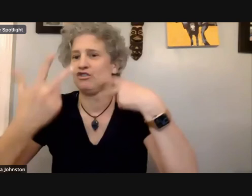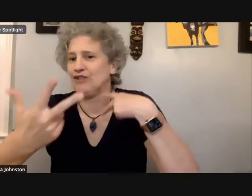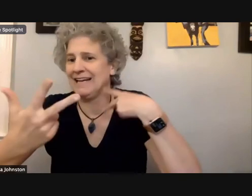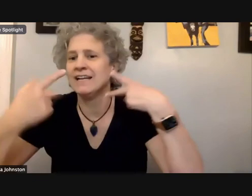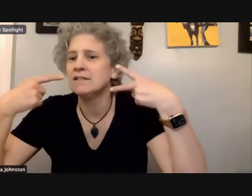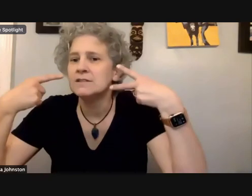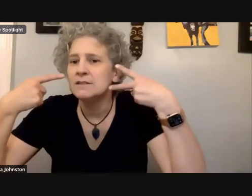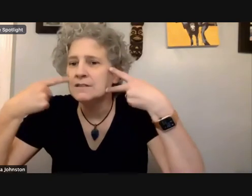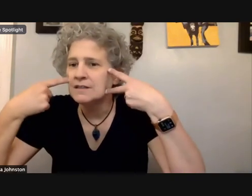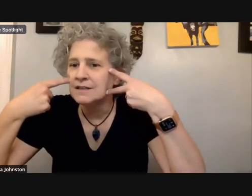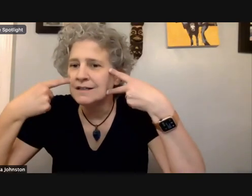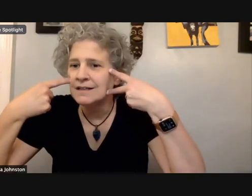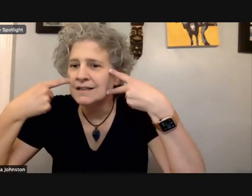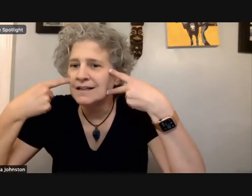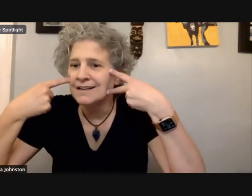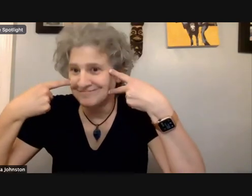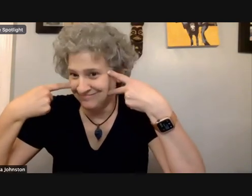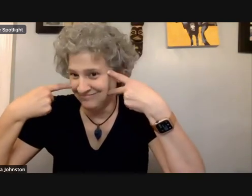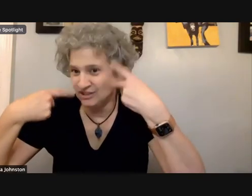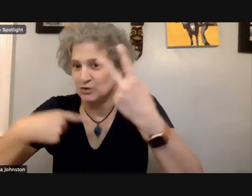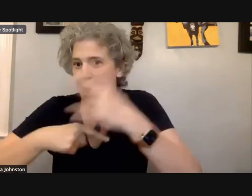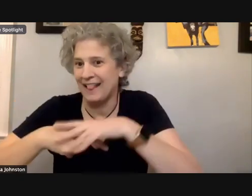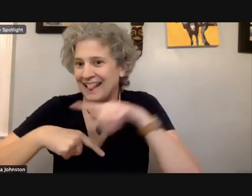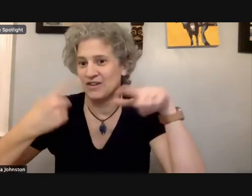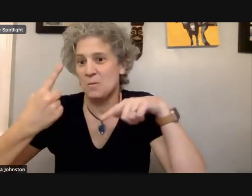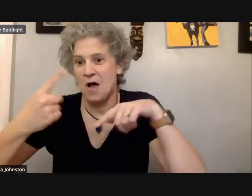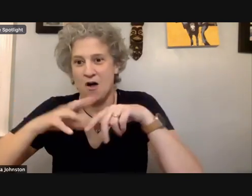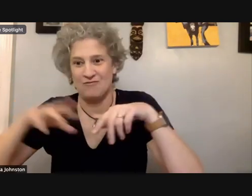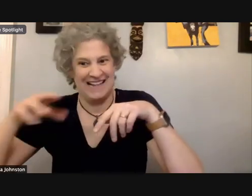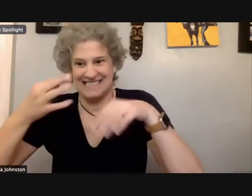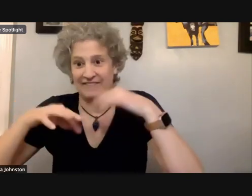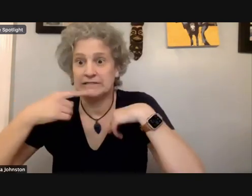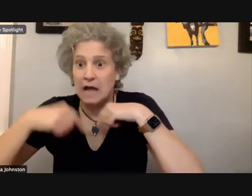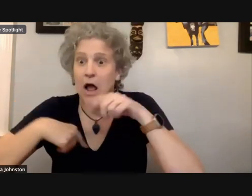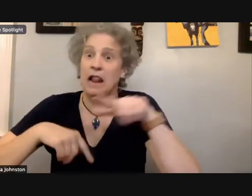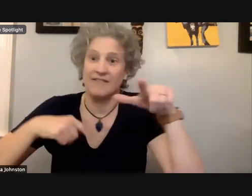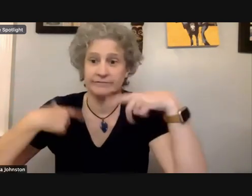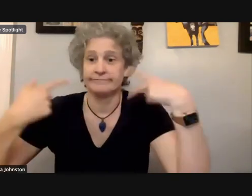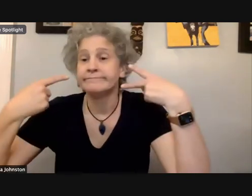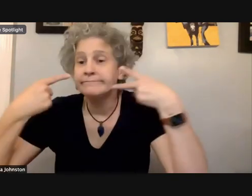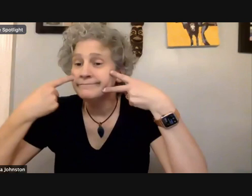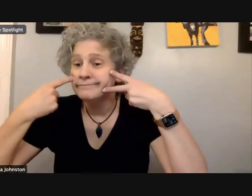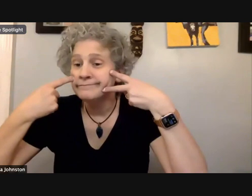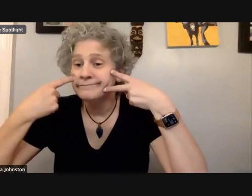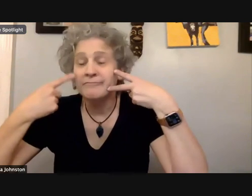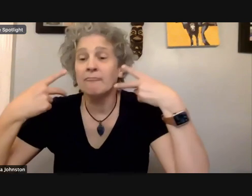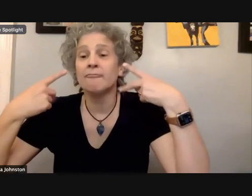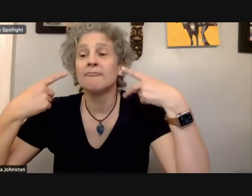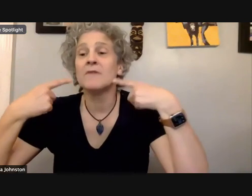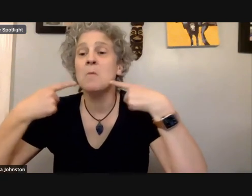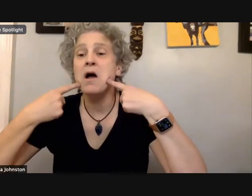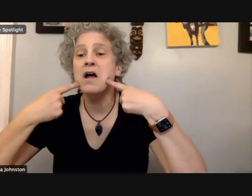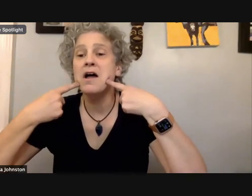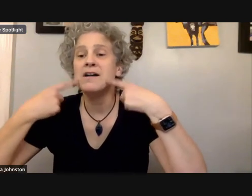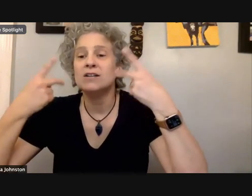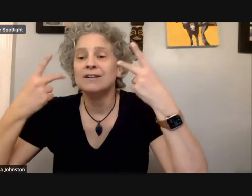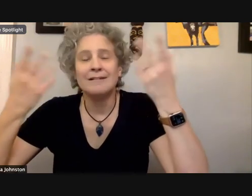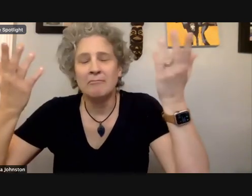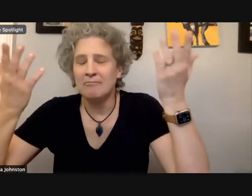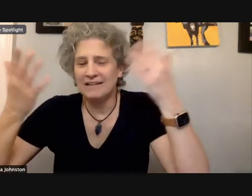wisdom teeth, sorry, having 3. I have 2 on the top and 1 on the bottom, 2 on the left and 1 on the right. These are just